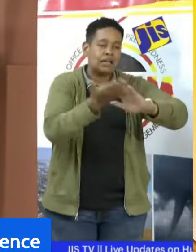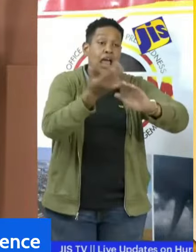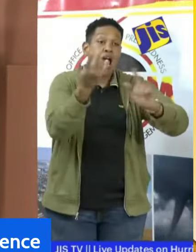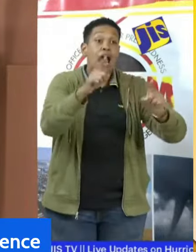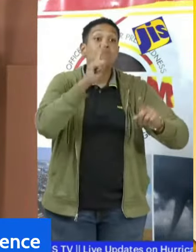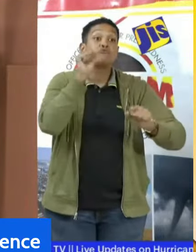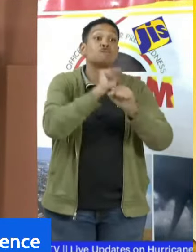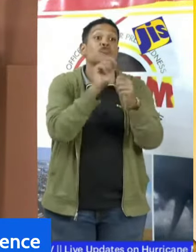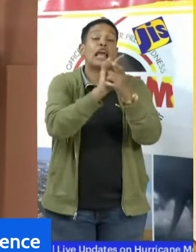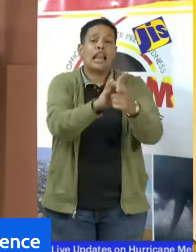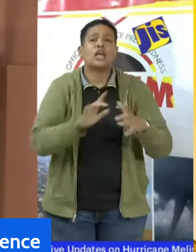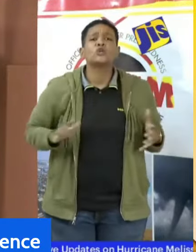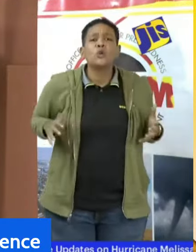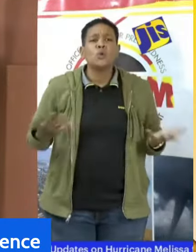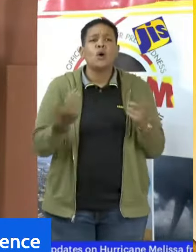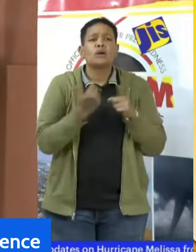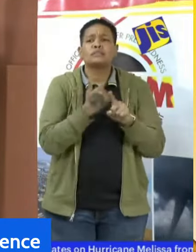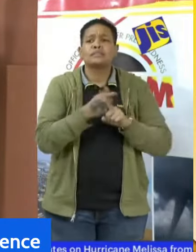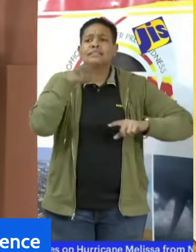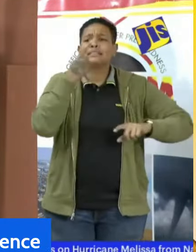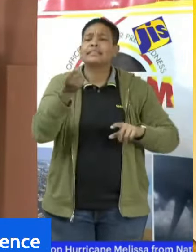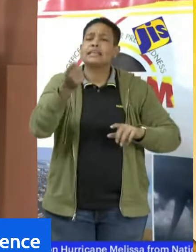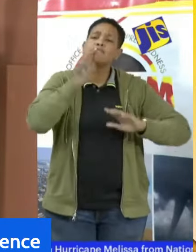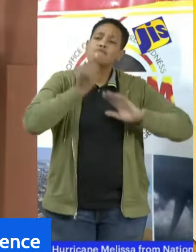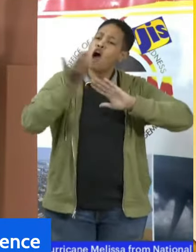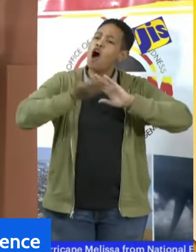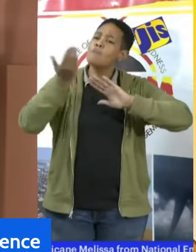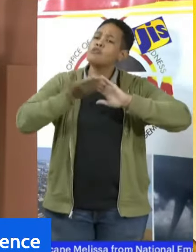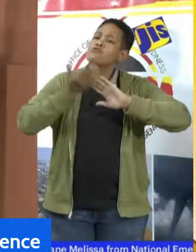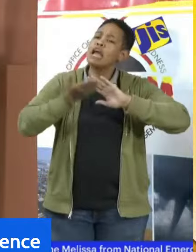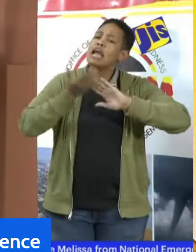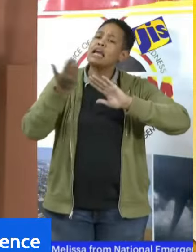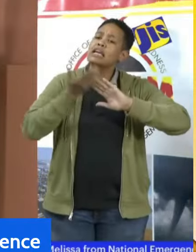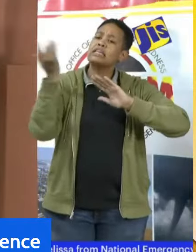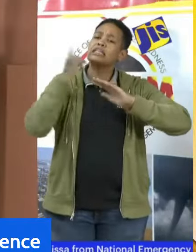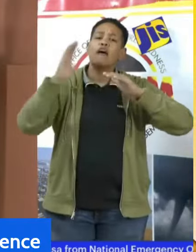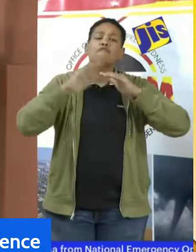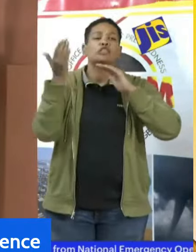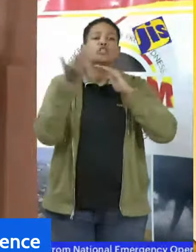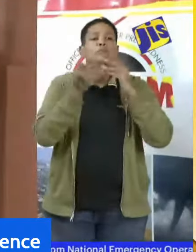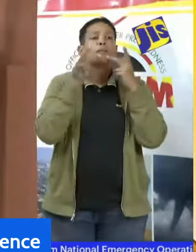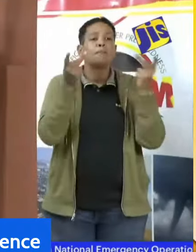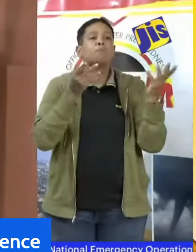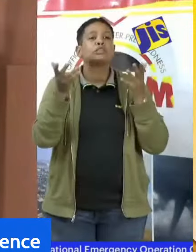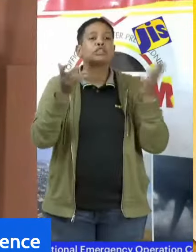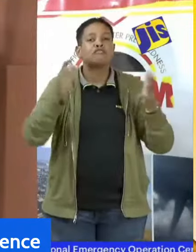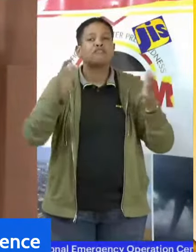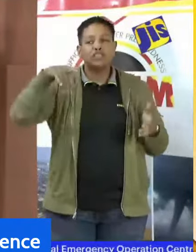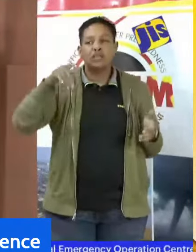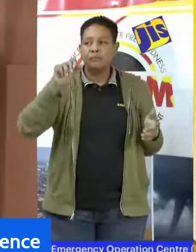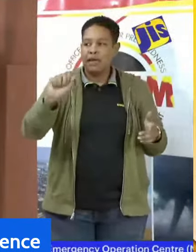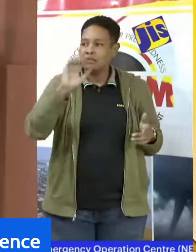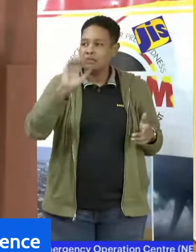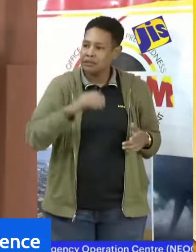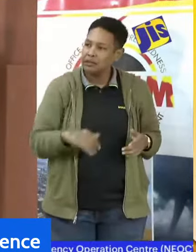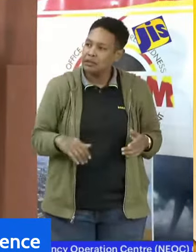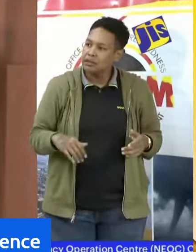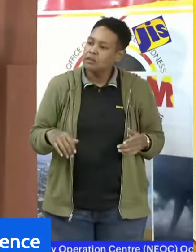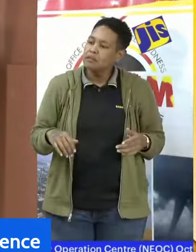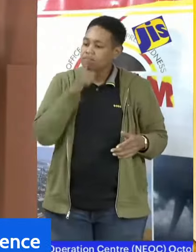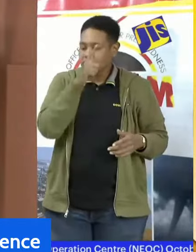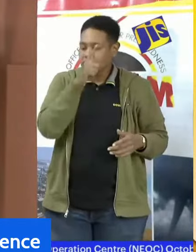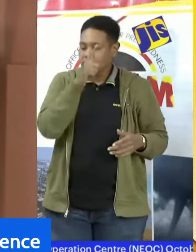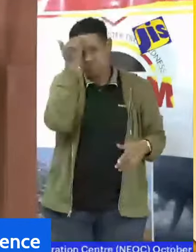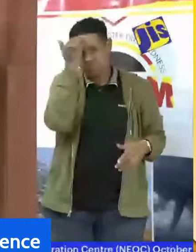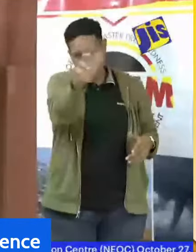it relates to the operations of a Jamaica Public Service Company. And as